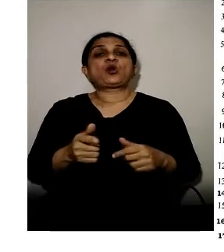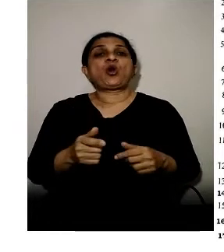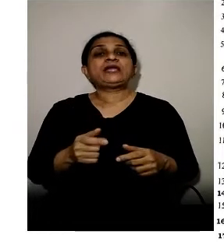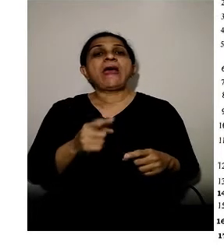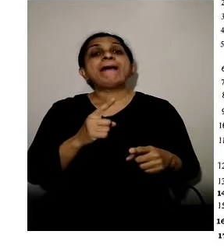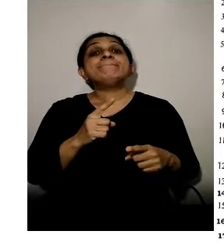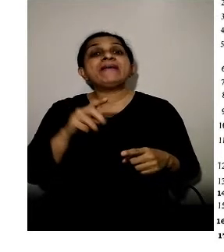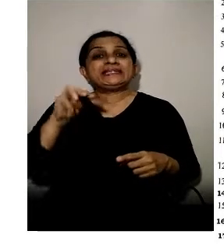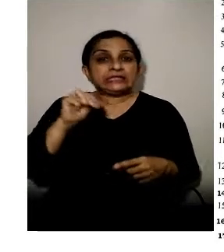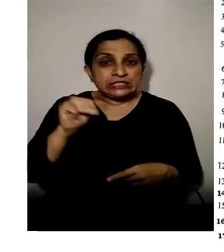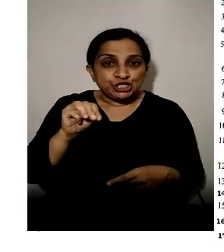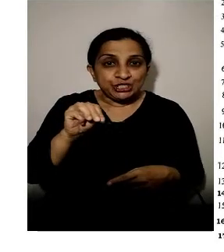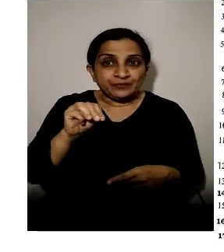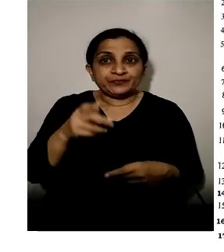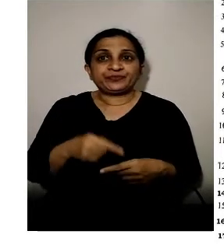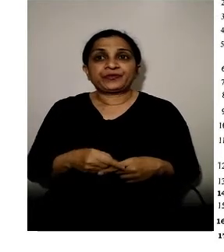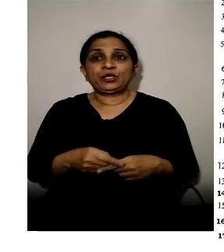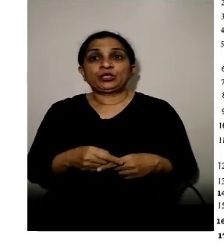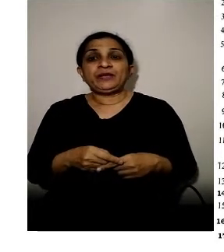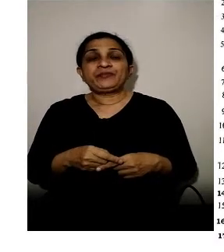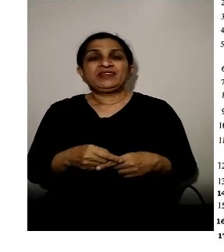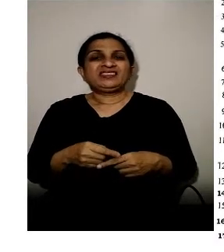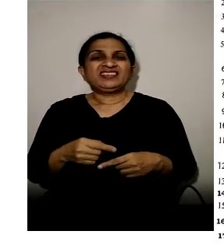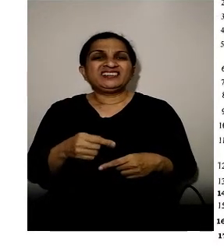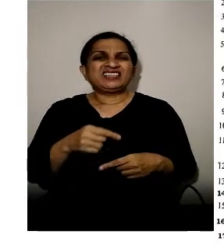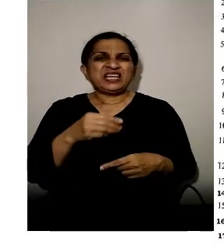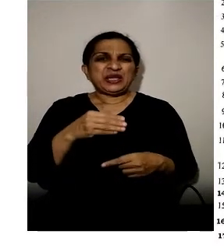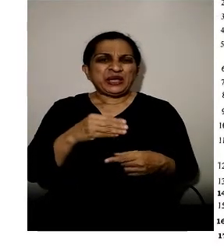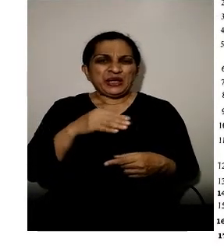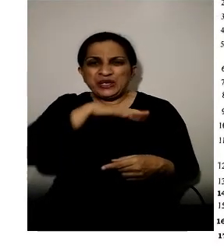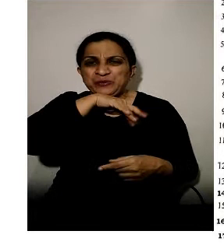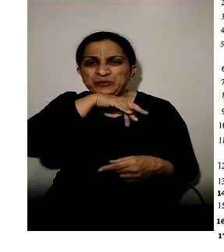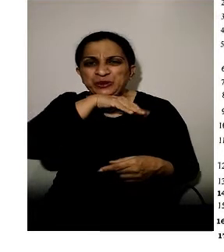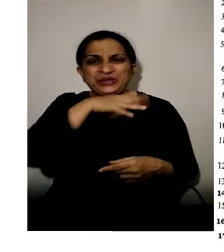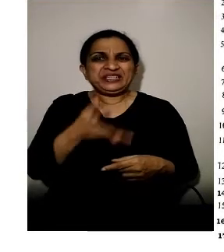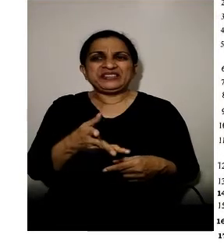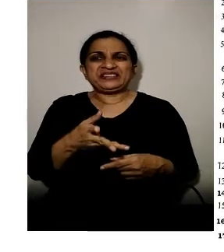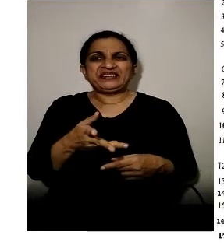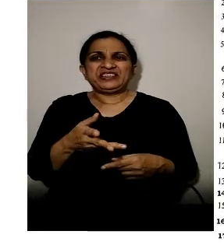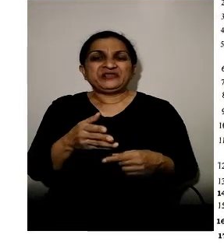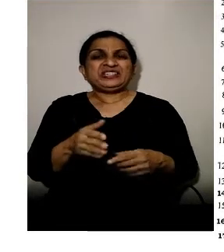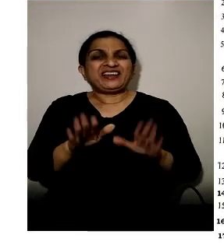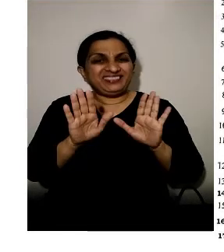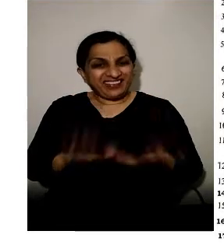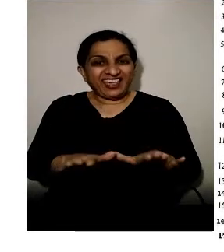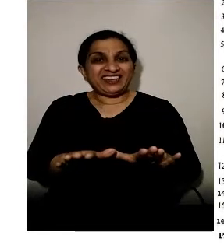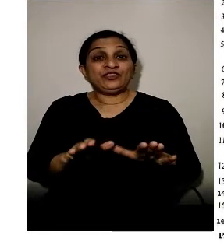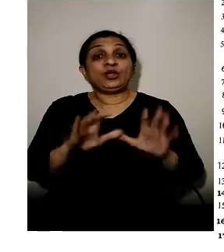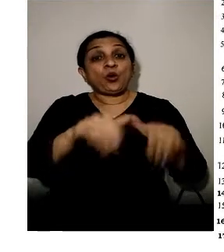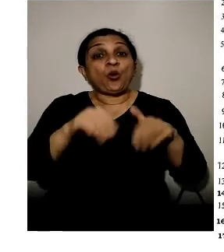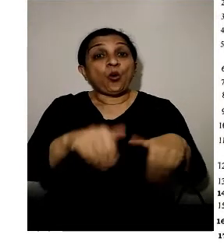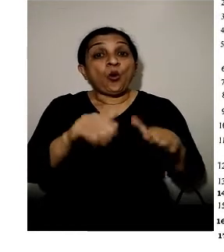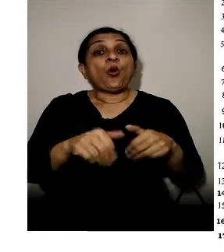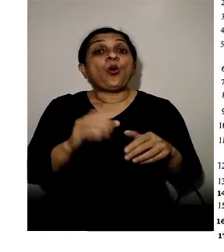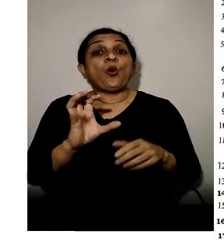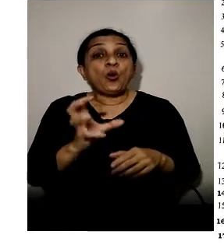is called metallurgy okay the impurities which are there in